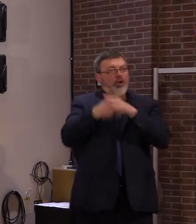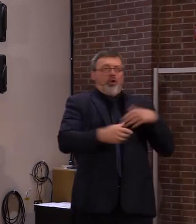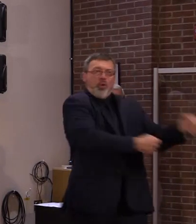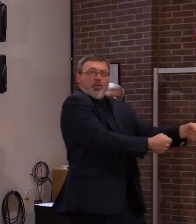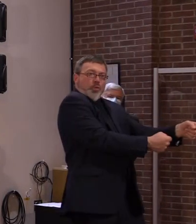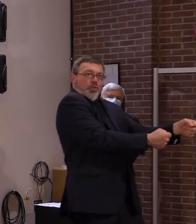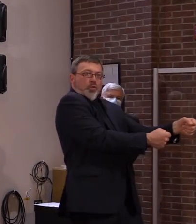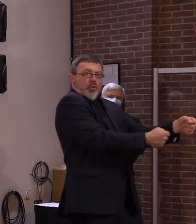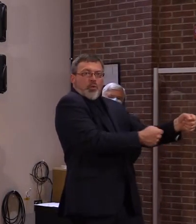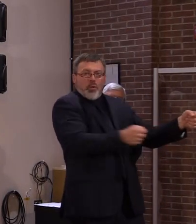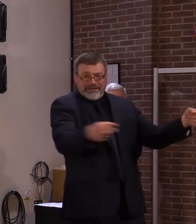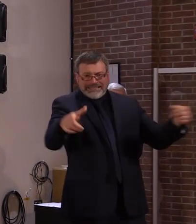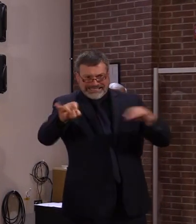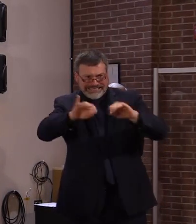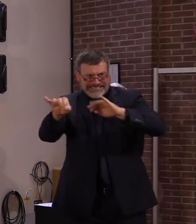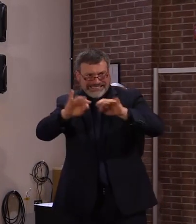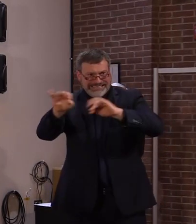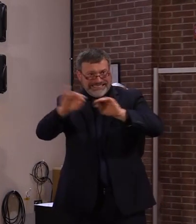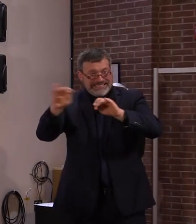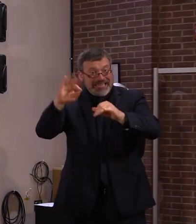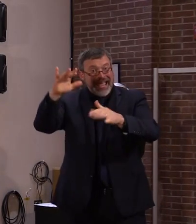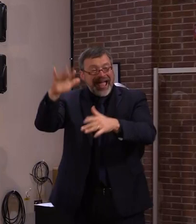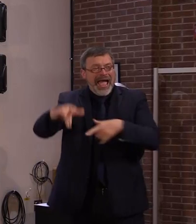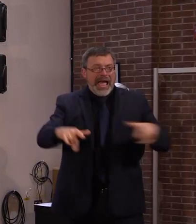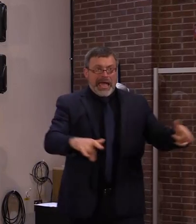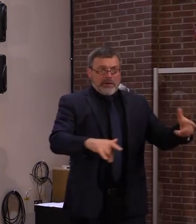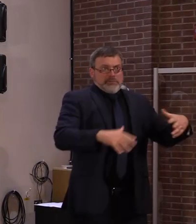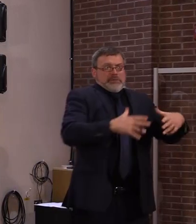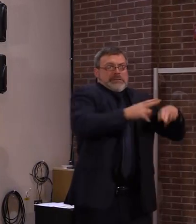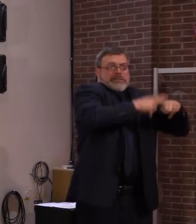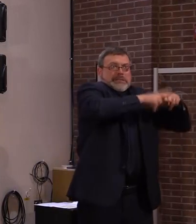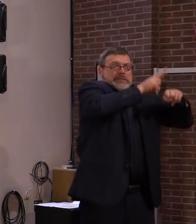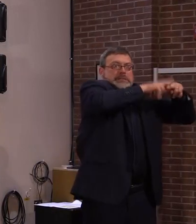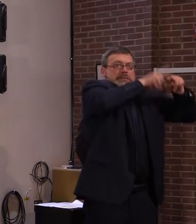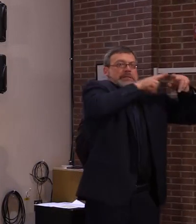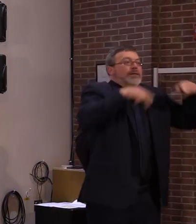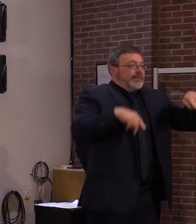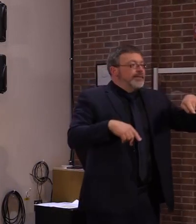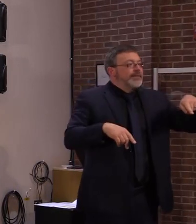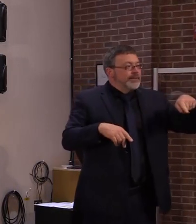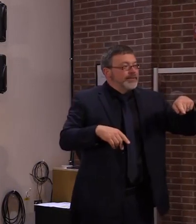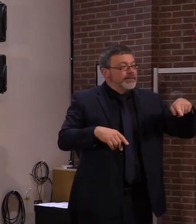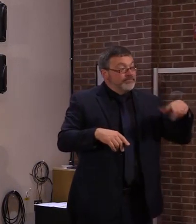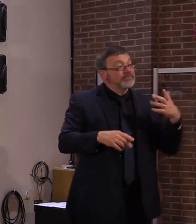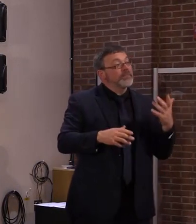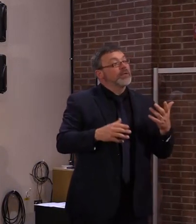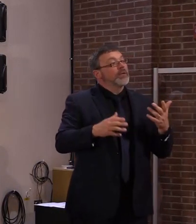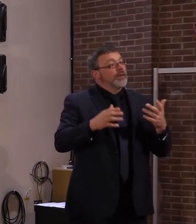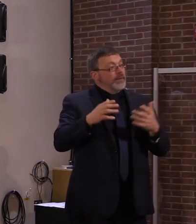pandemic, as well as they're seeing a lot of life-threatening infections other than COVID.